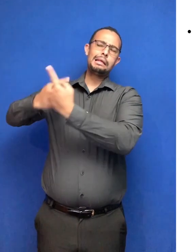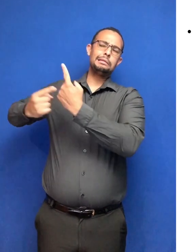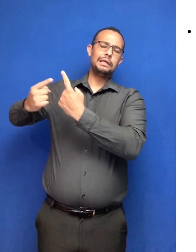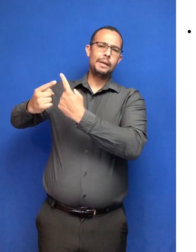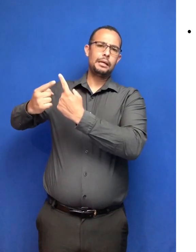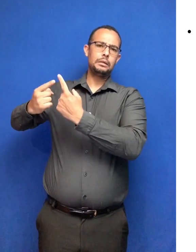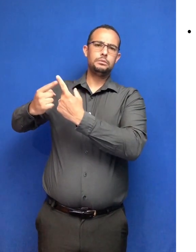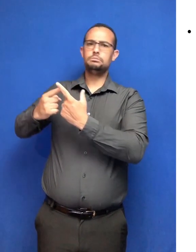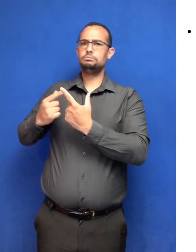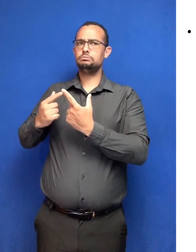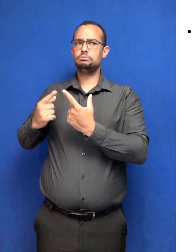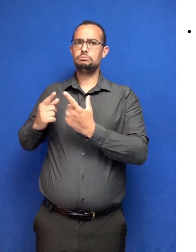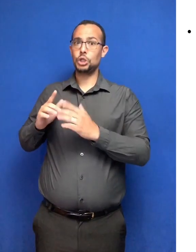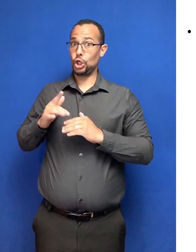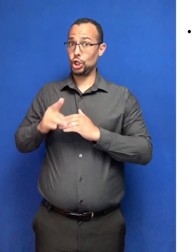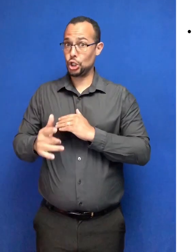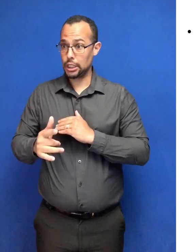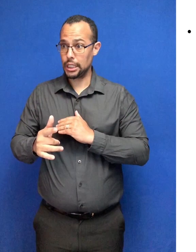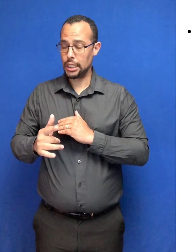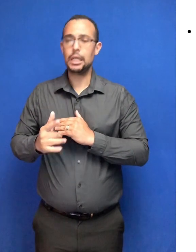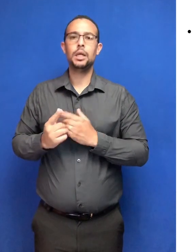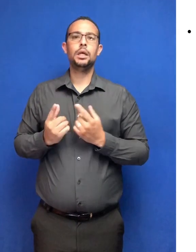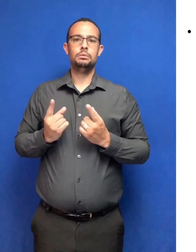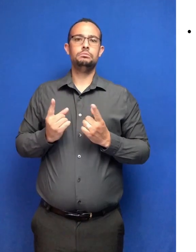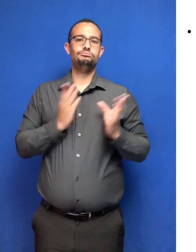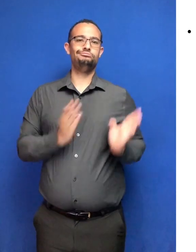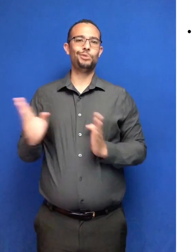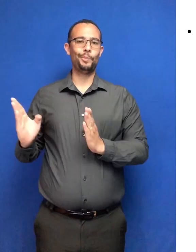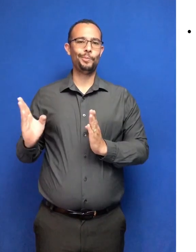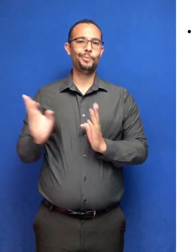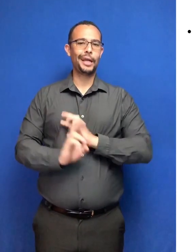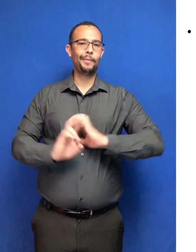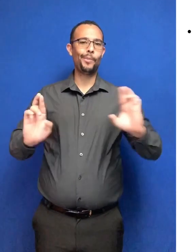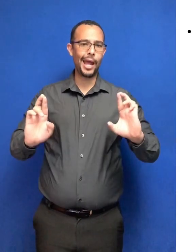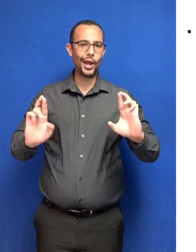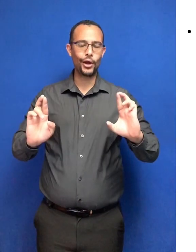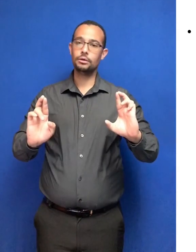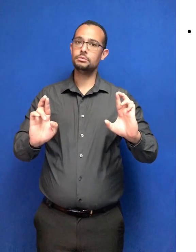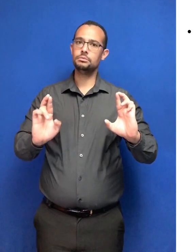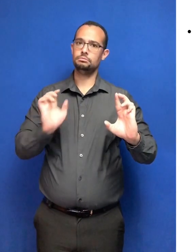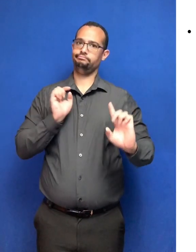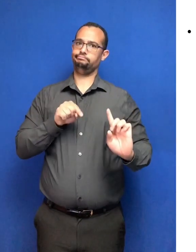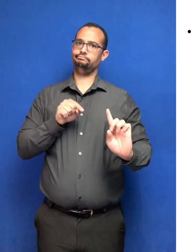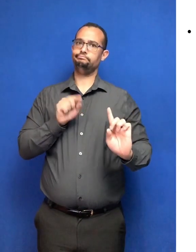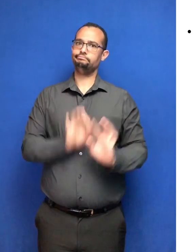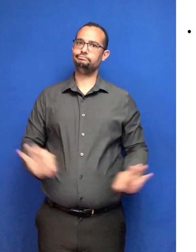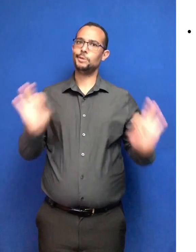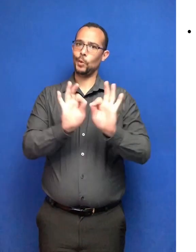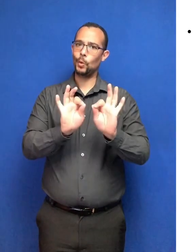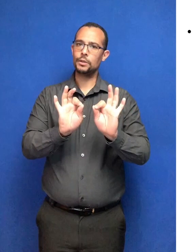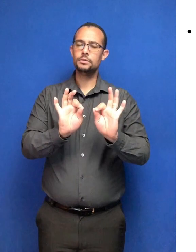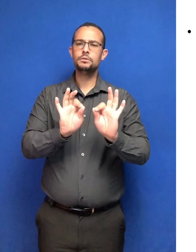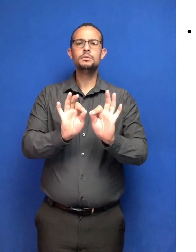in the early stages, what should we do? We should prepare. That's the most important thing. So it's